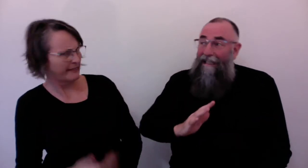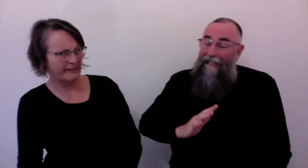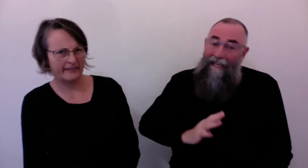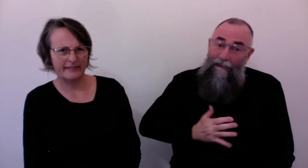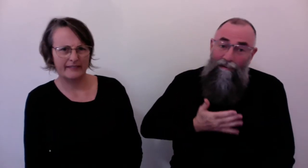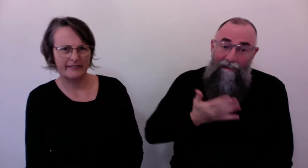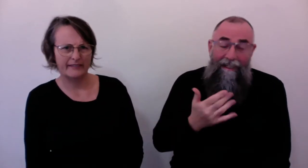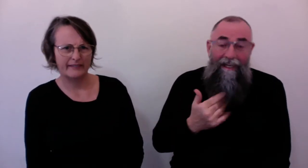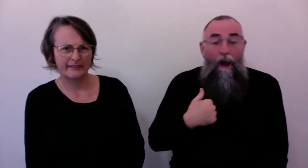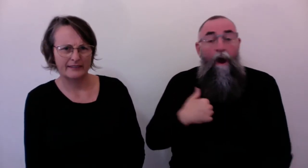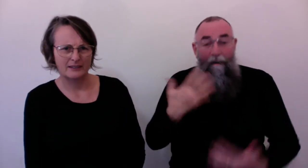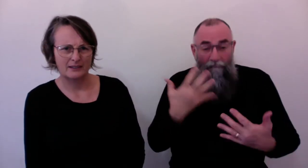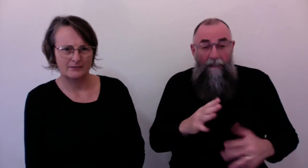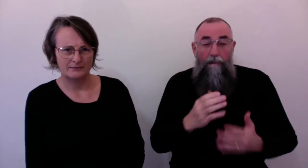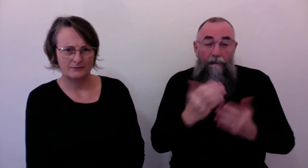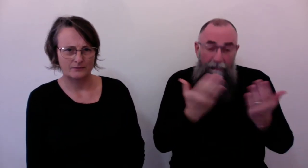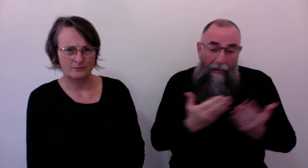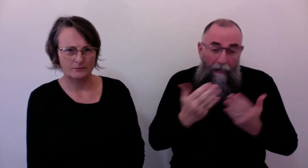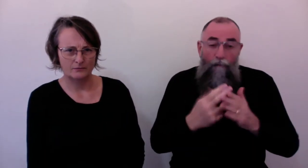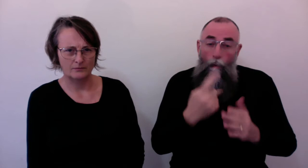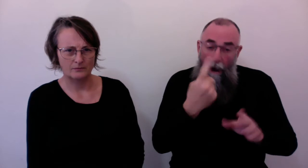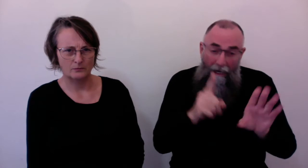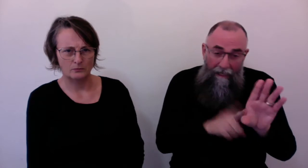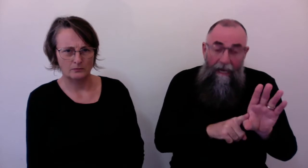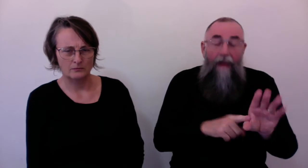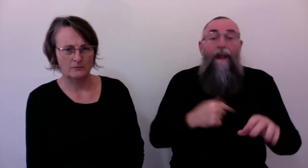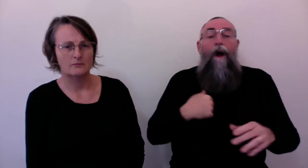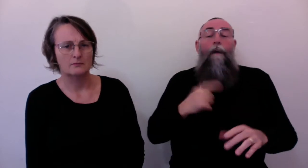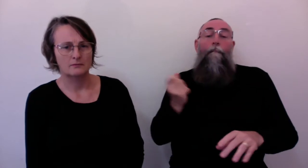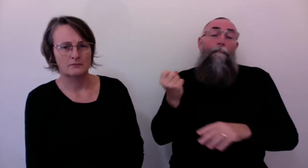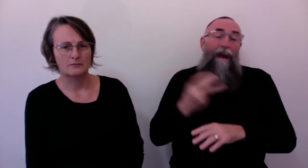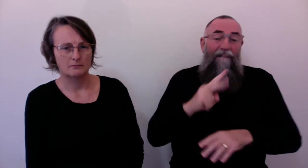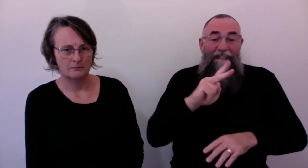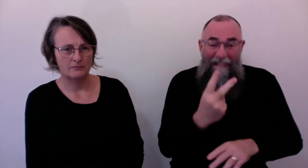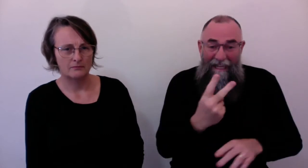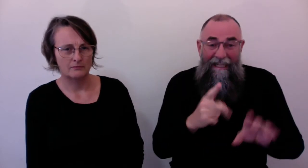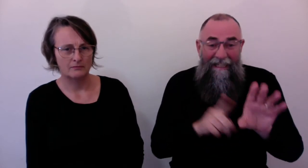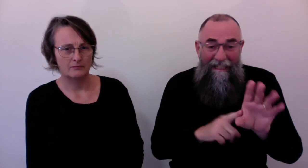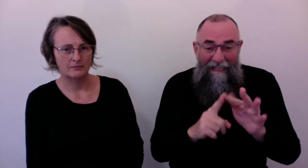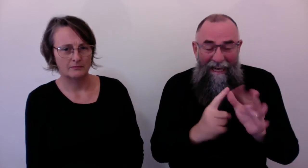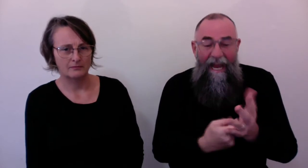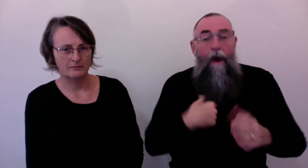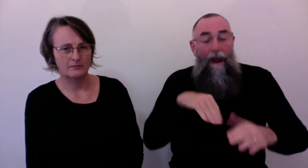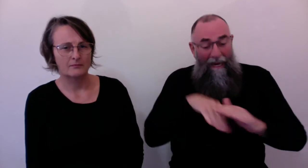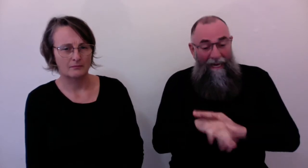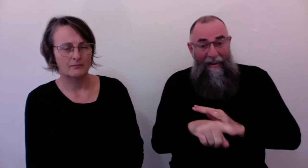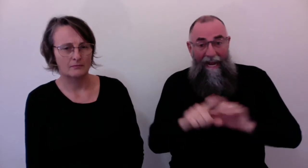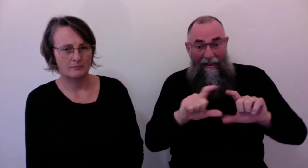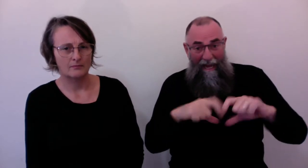first year there, then I went to do my second year, and I was in class, and the acting coach was like, "Oh, I need to talk